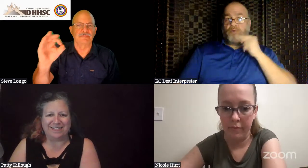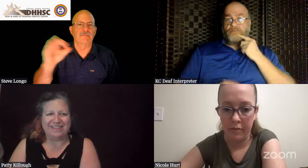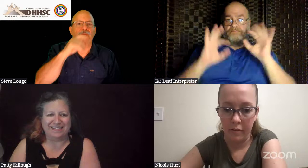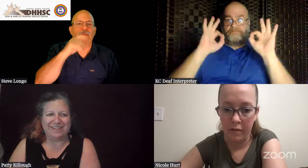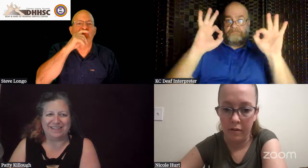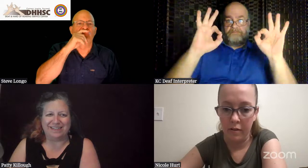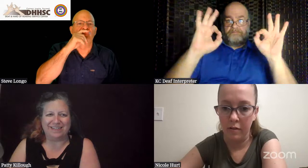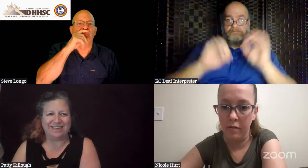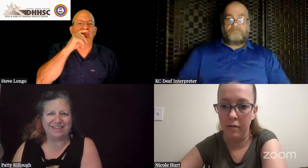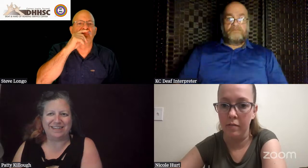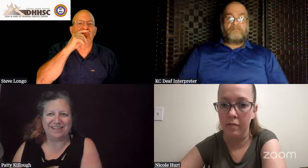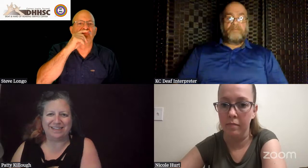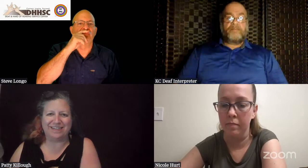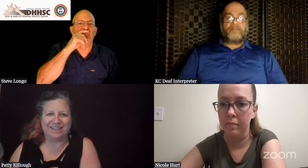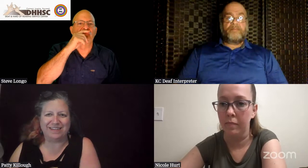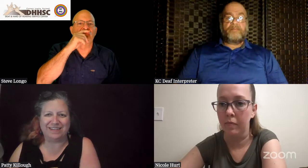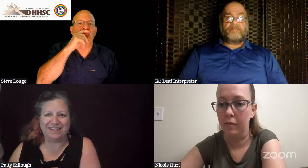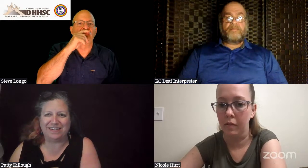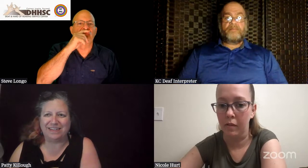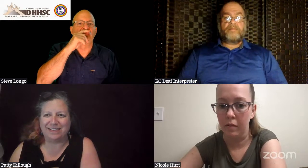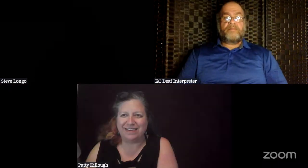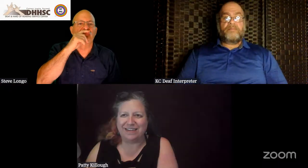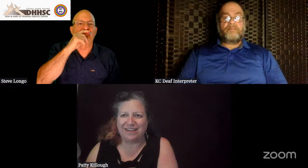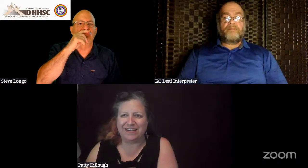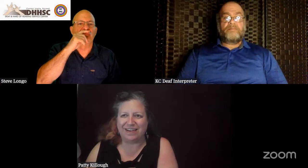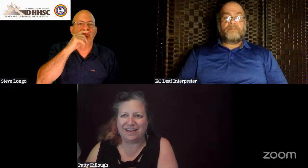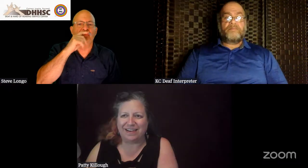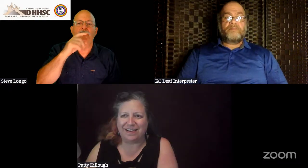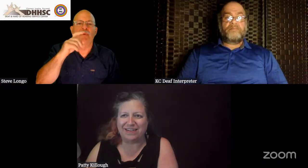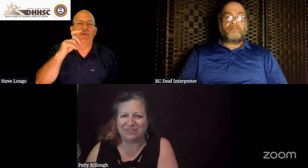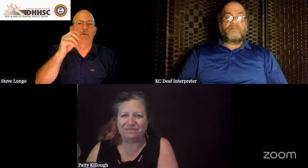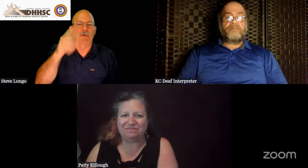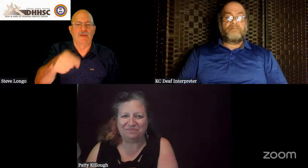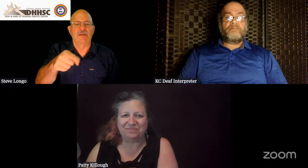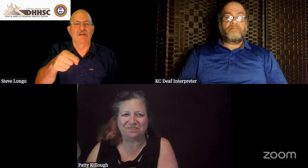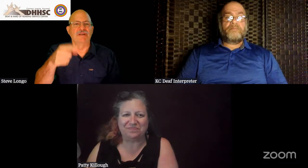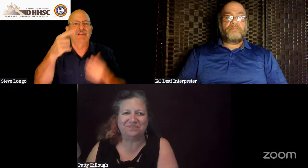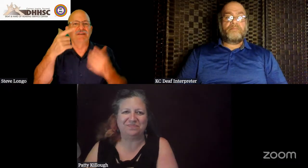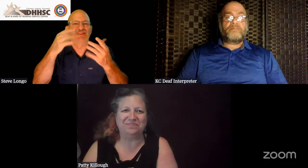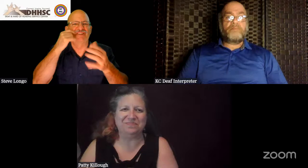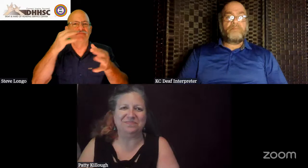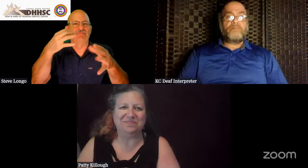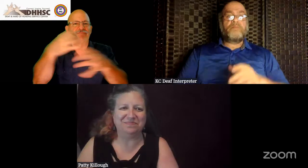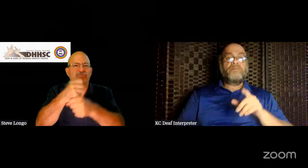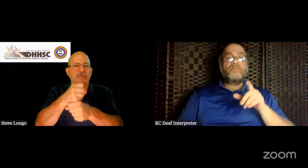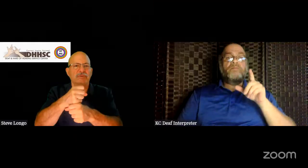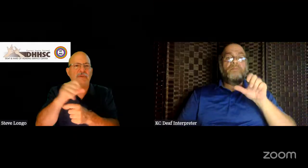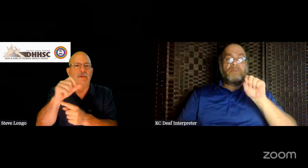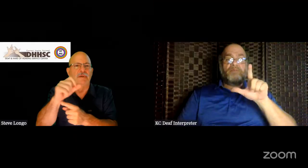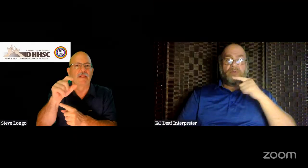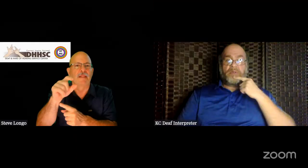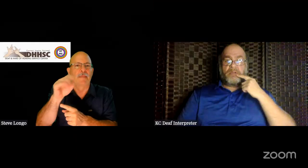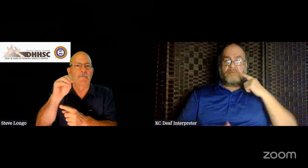And Steve, yeah. Okay. So Nicole, you got that clarification? Okay.